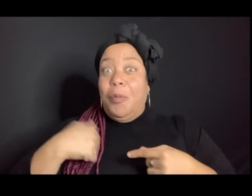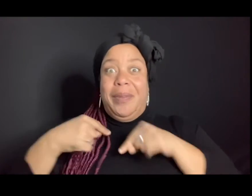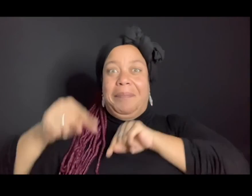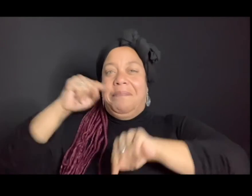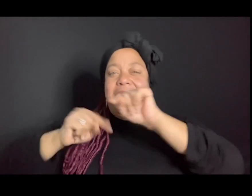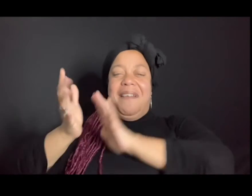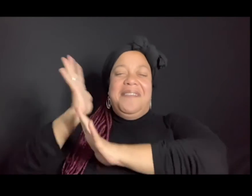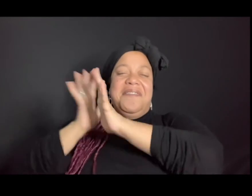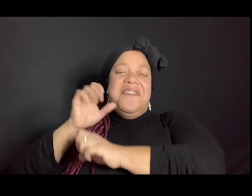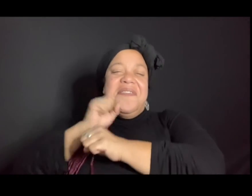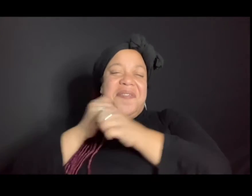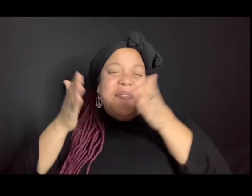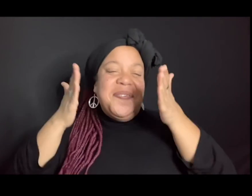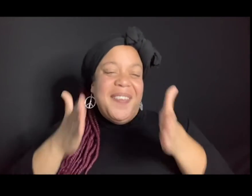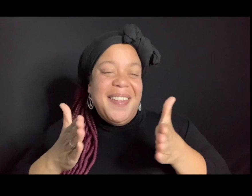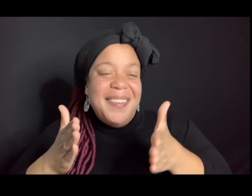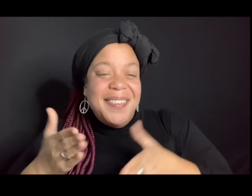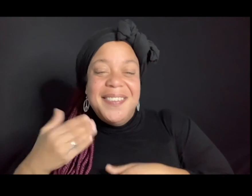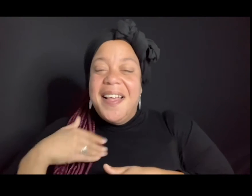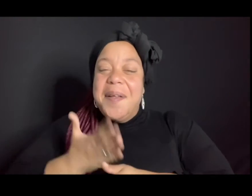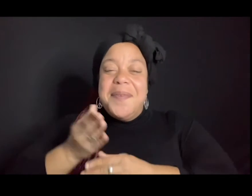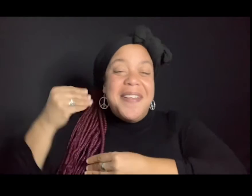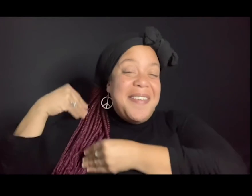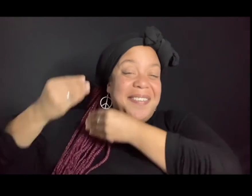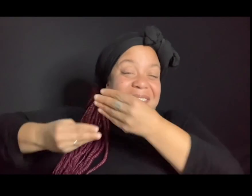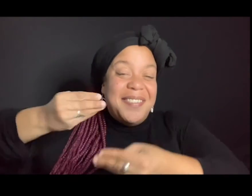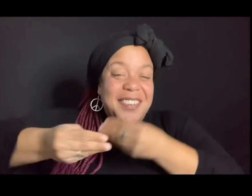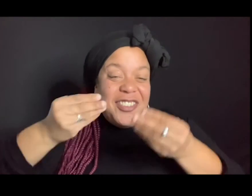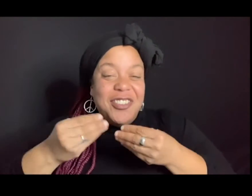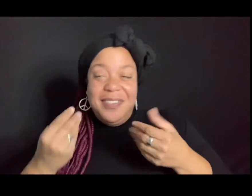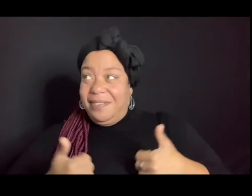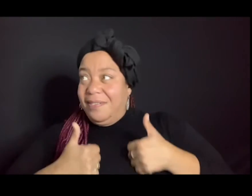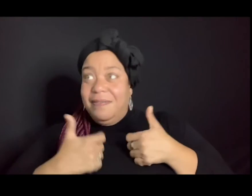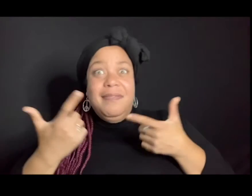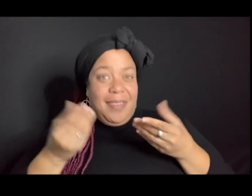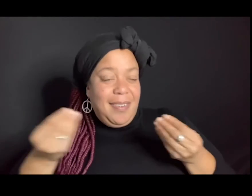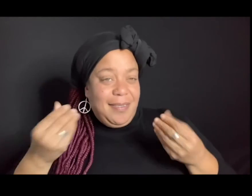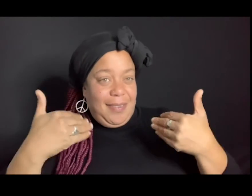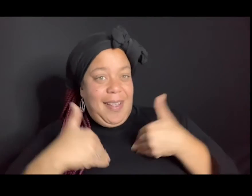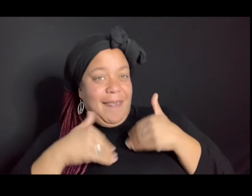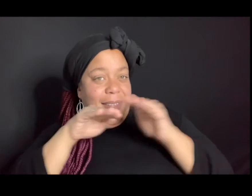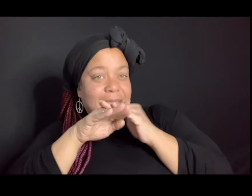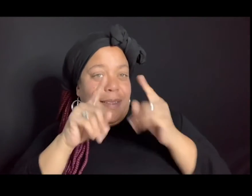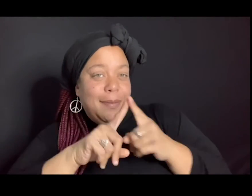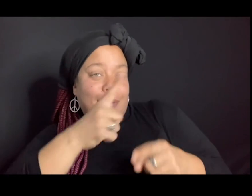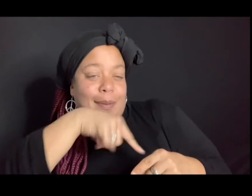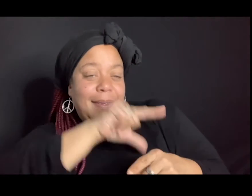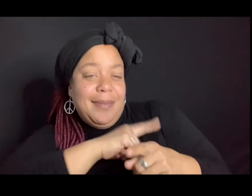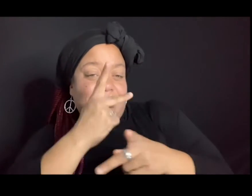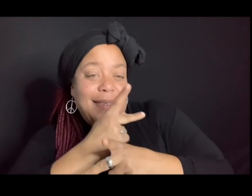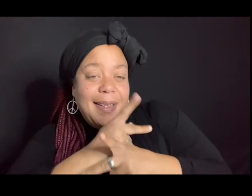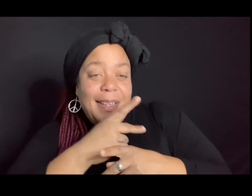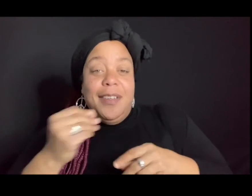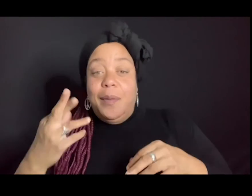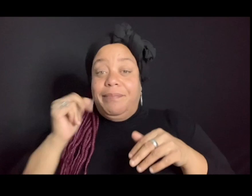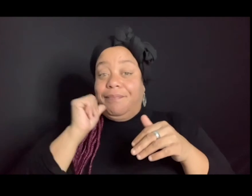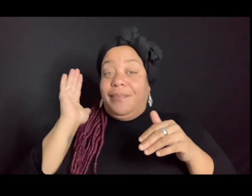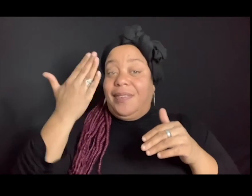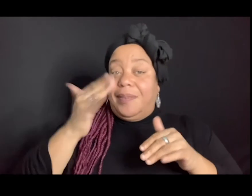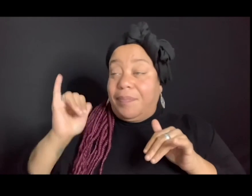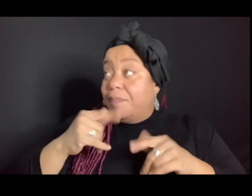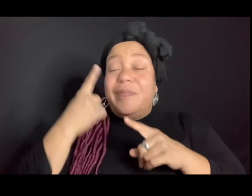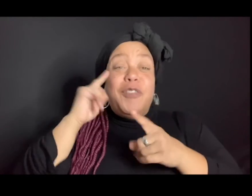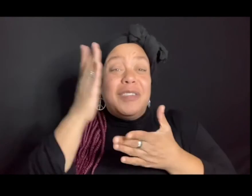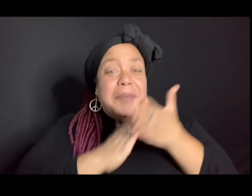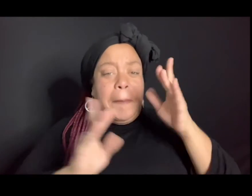older ways that our ancestors existed and accessed quality care, and it doesn't look like going to a doctor. And for some people, especially